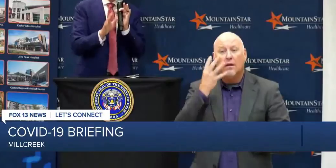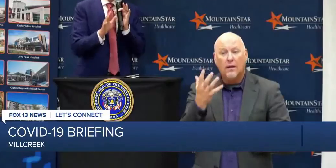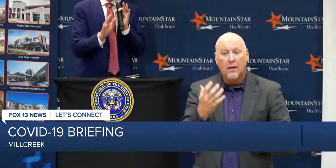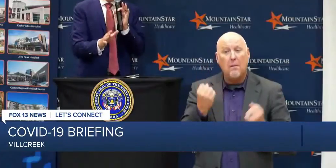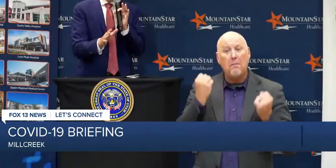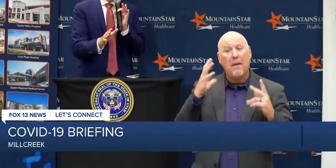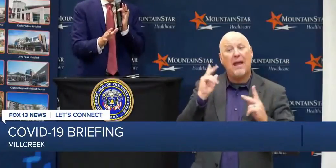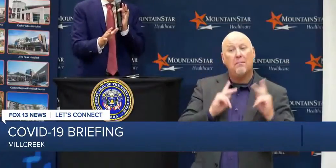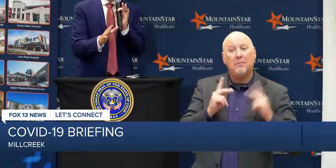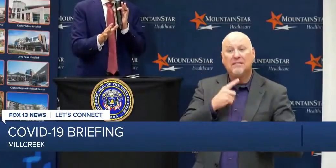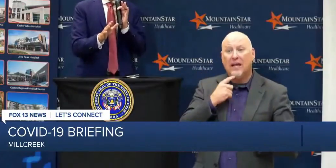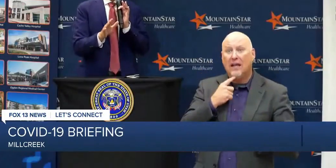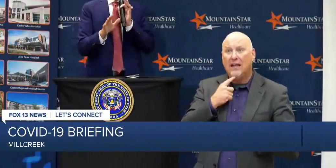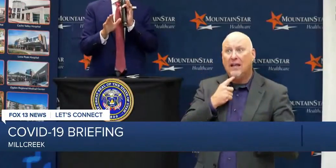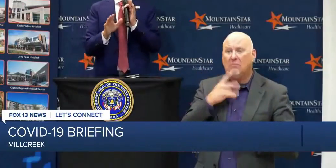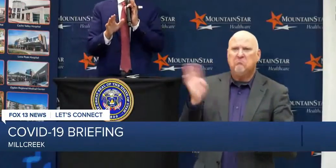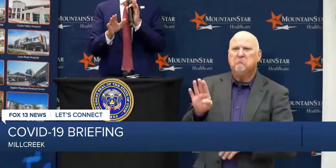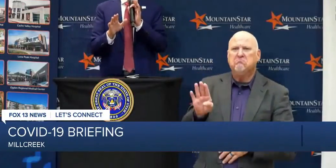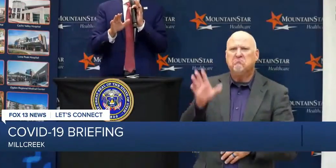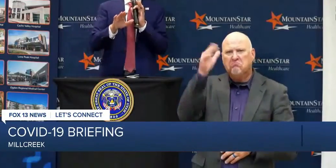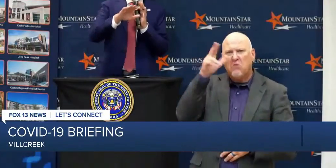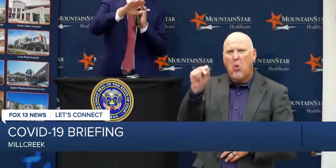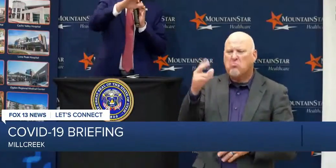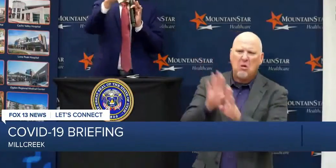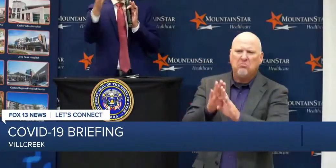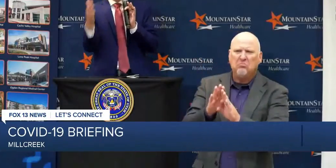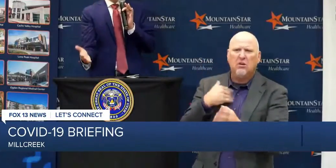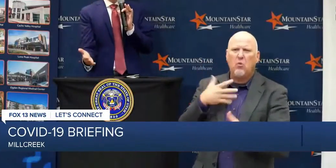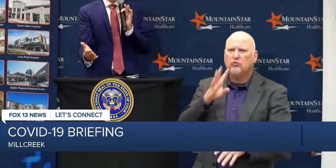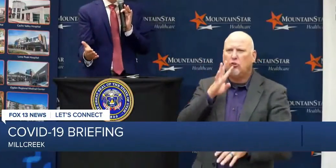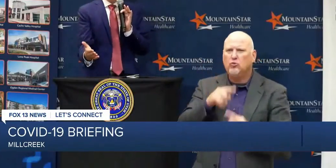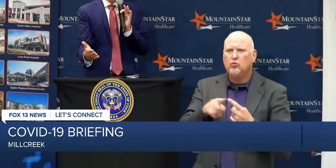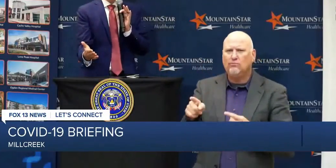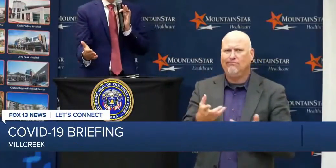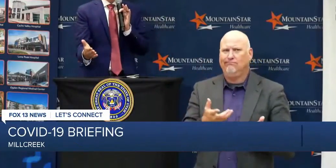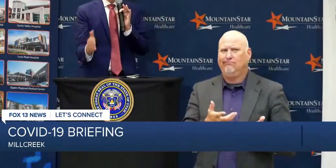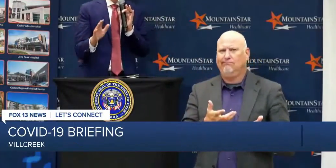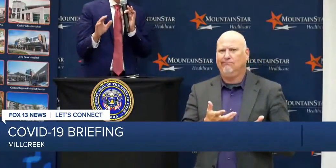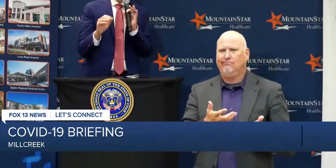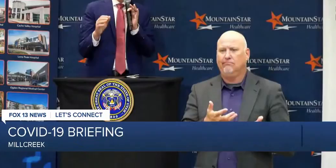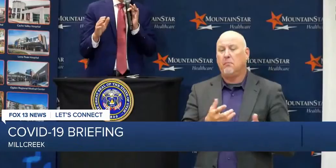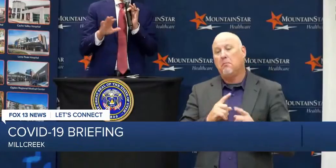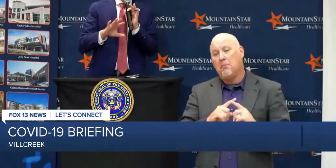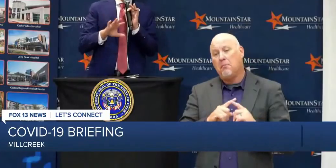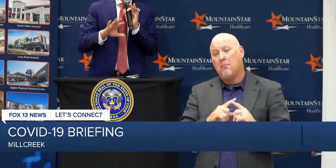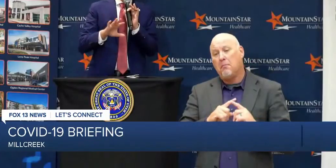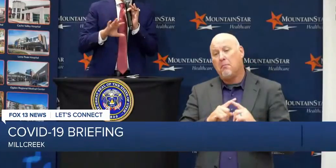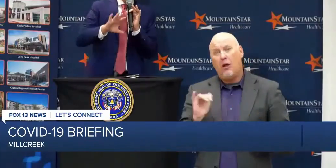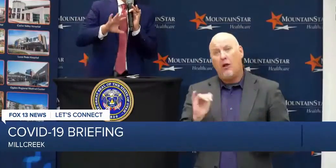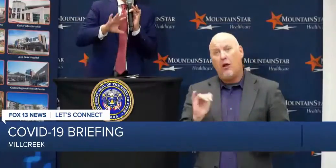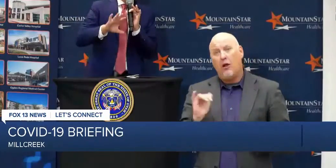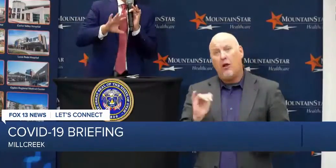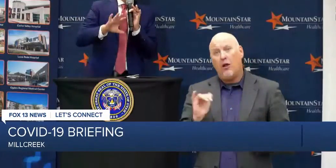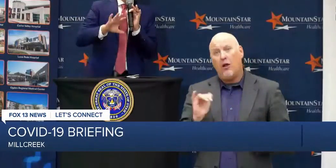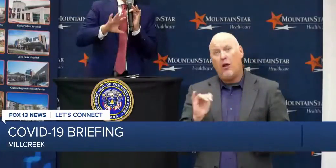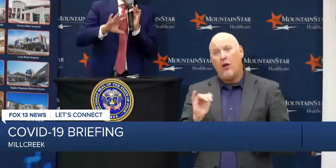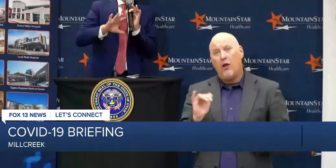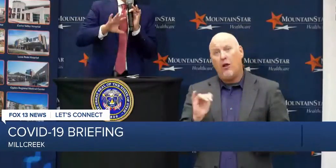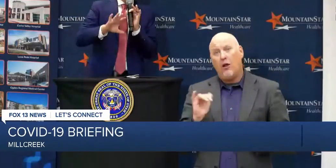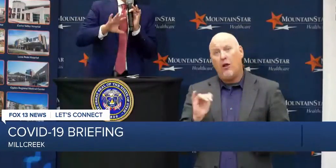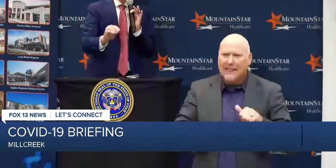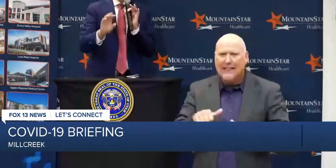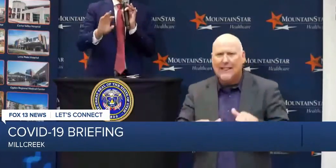who are kind of on the fence. And as cases were coming down, they thought, well, if I can not